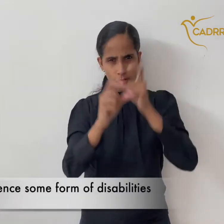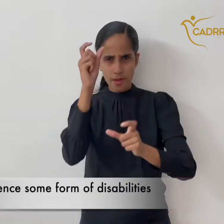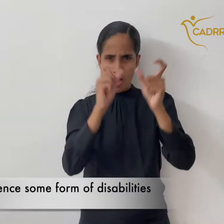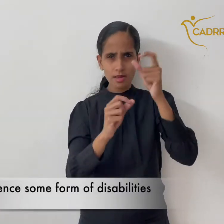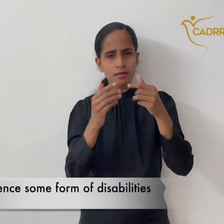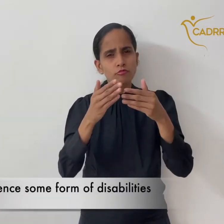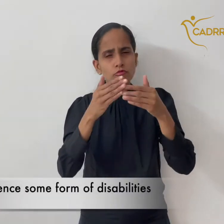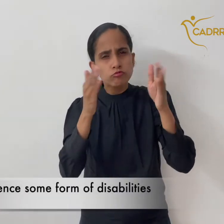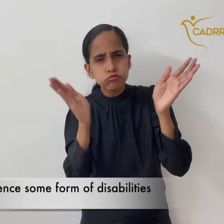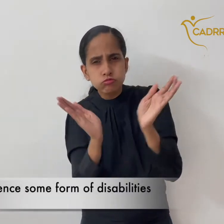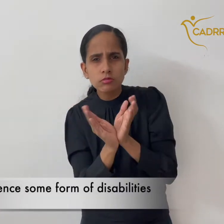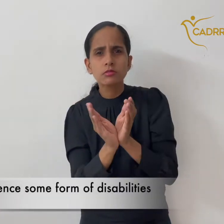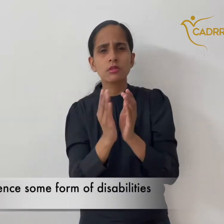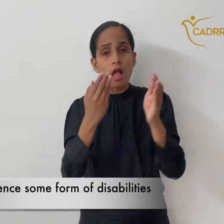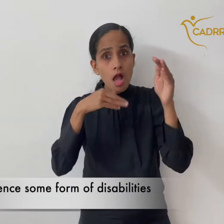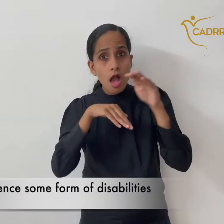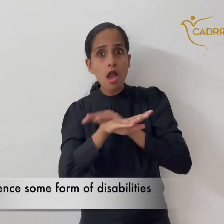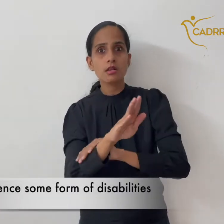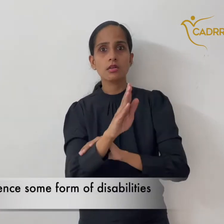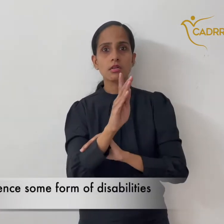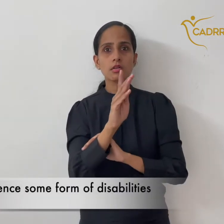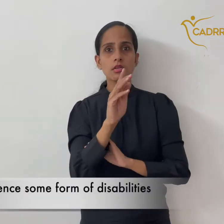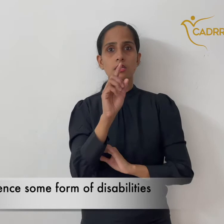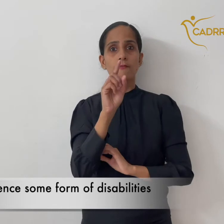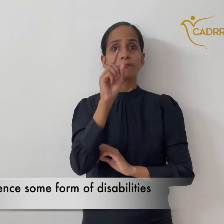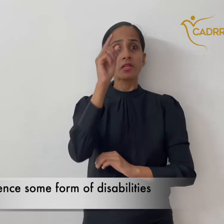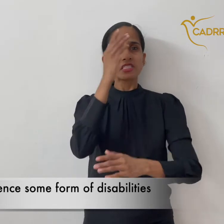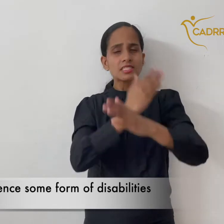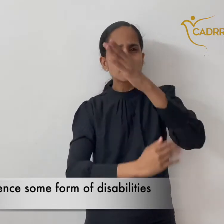experience some form of disabilities.